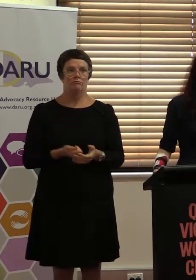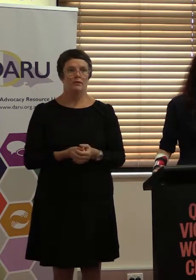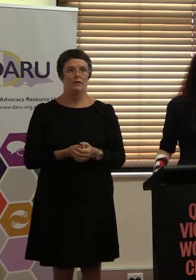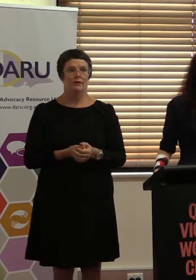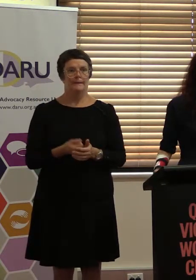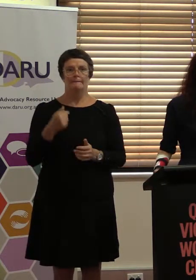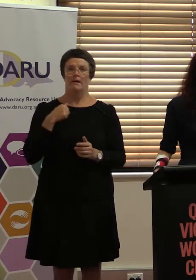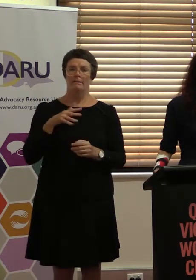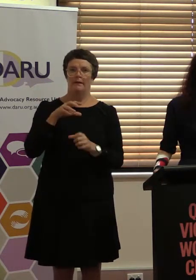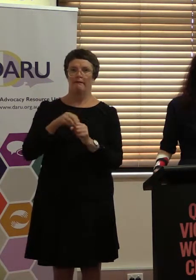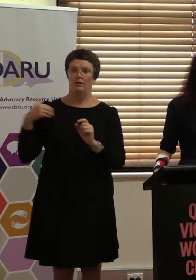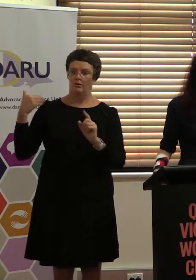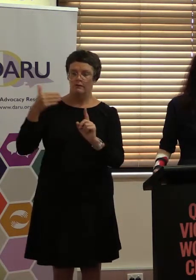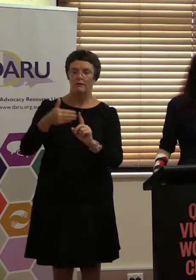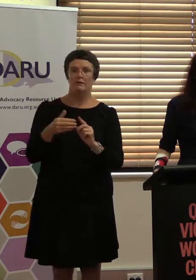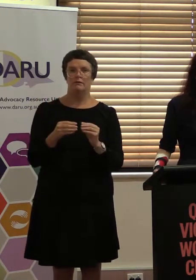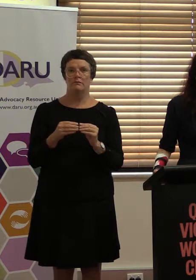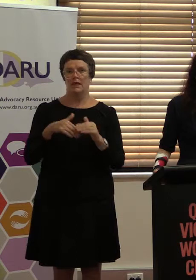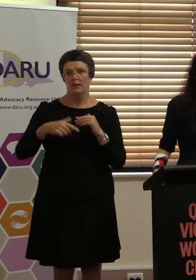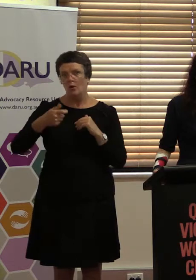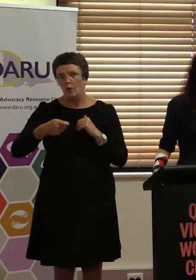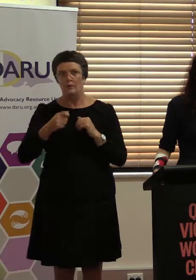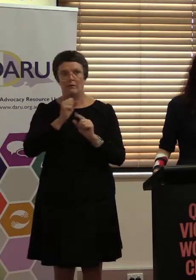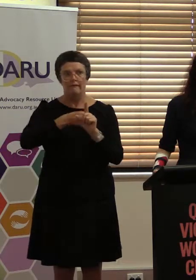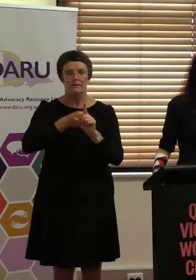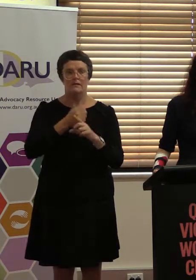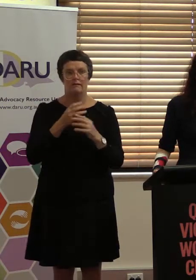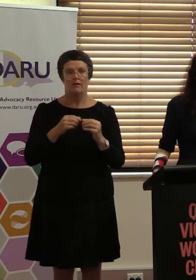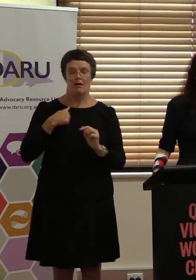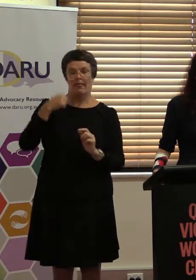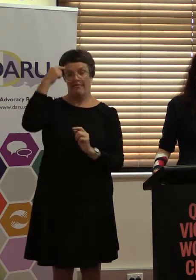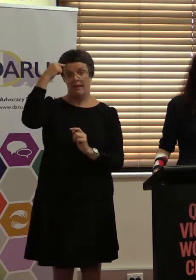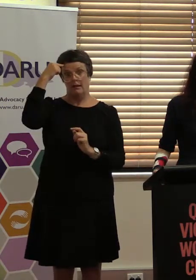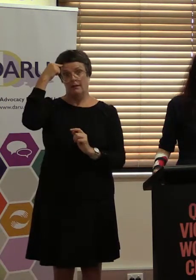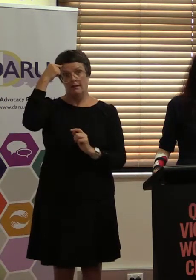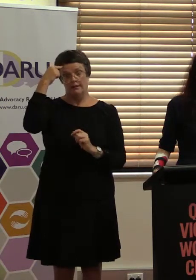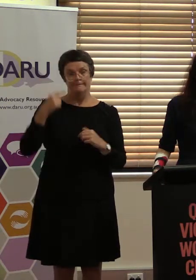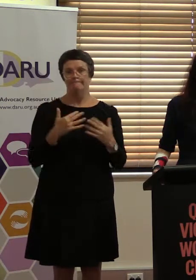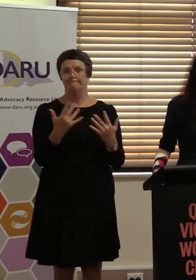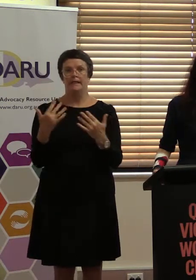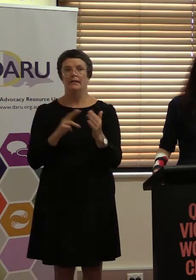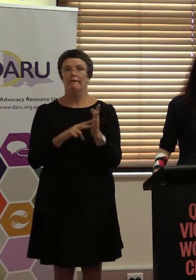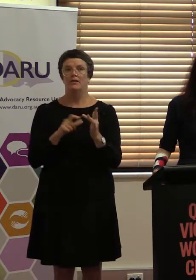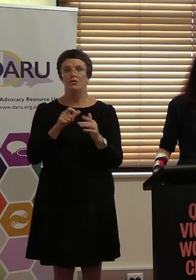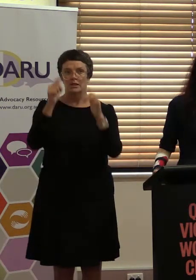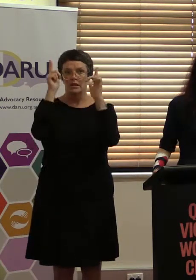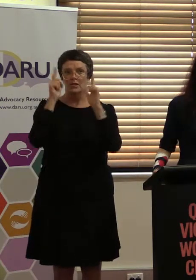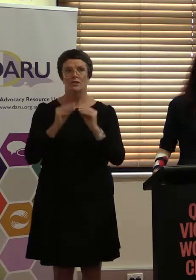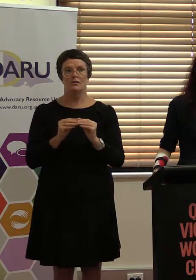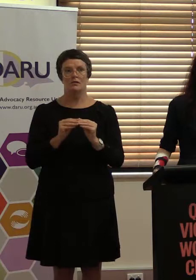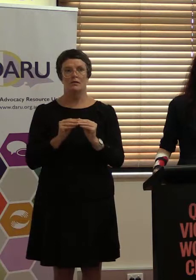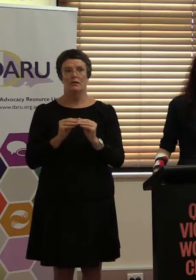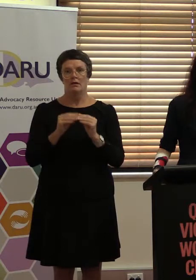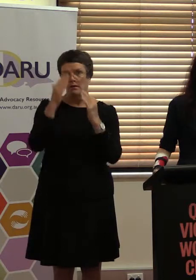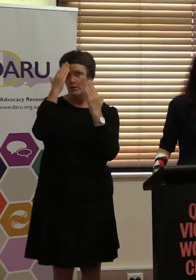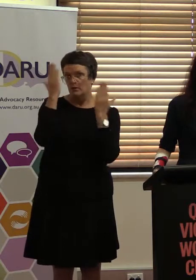being involved in these matters, is that a number of Victorian teachers And indeed, a lot of people working for the department don't know what the